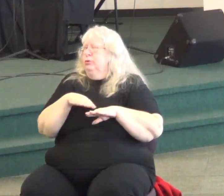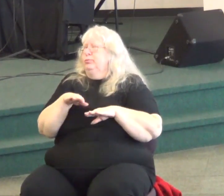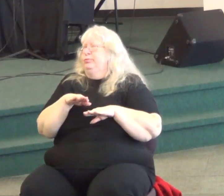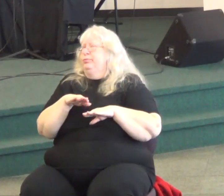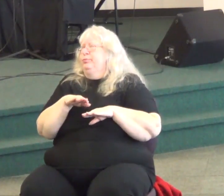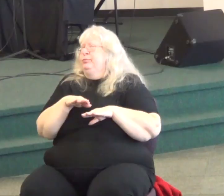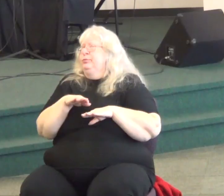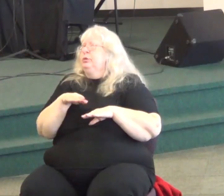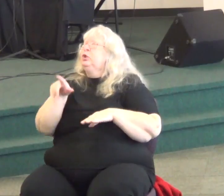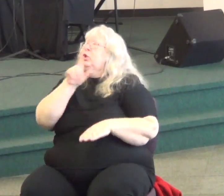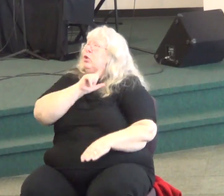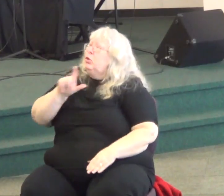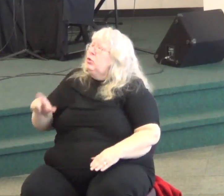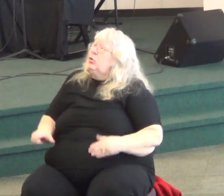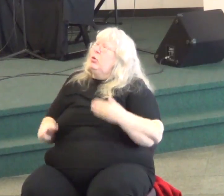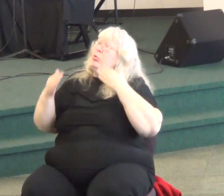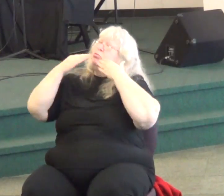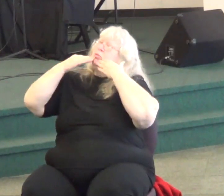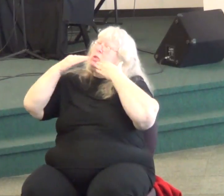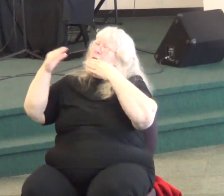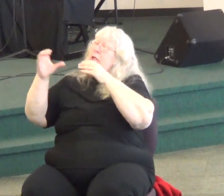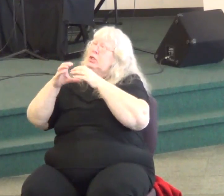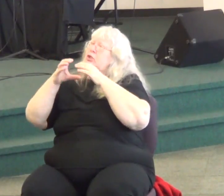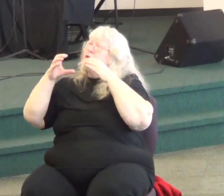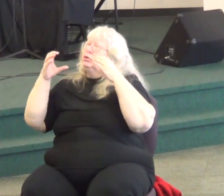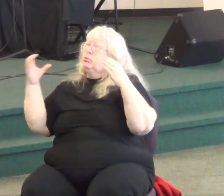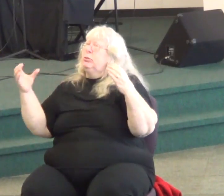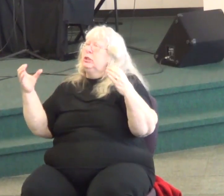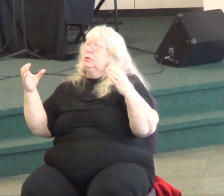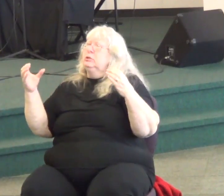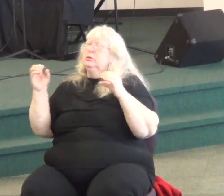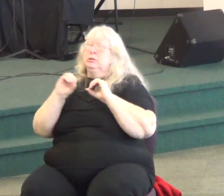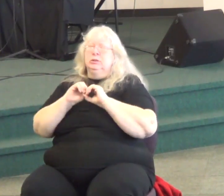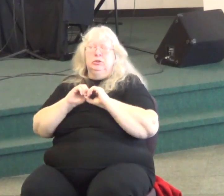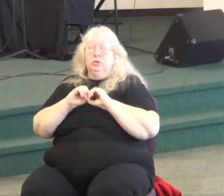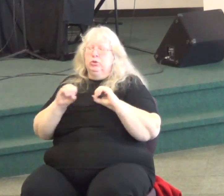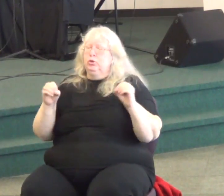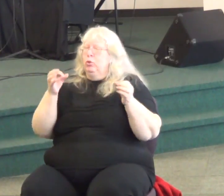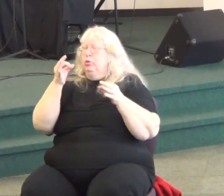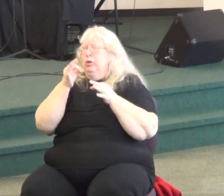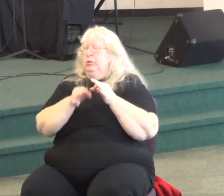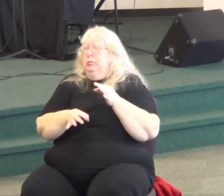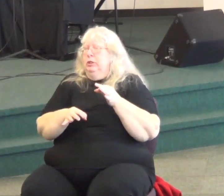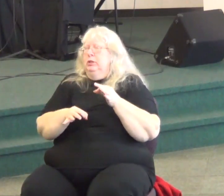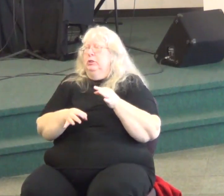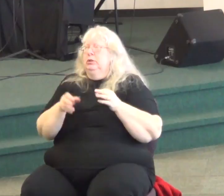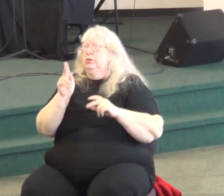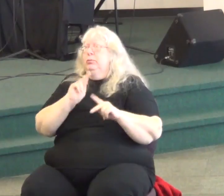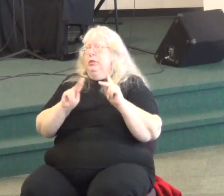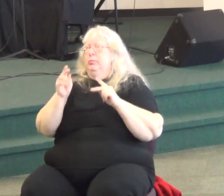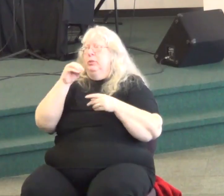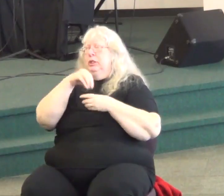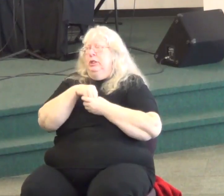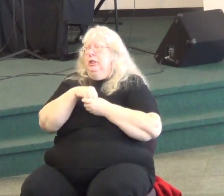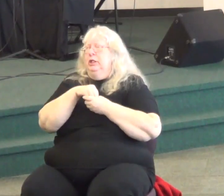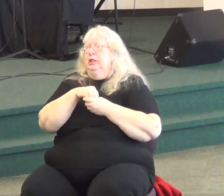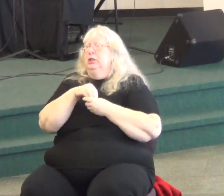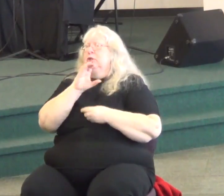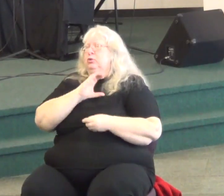Oh, Lord, we thank you so much that there's no condemnation to those who are in Christ Jesus. That you love us with